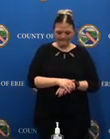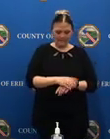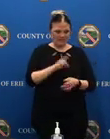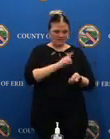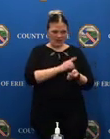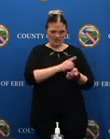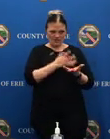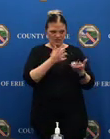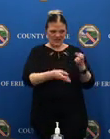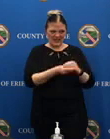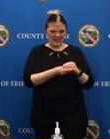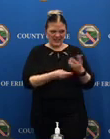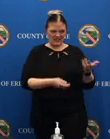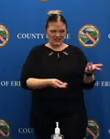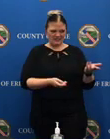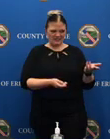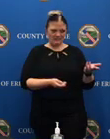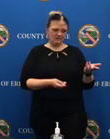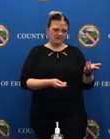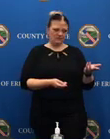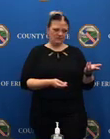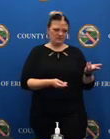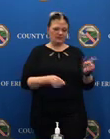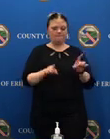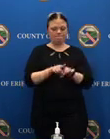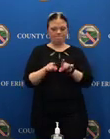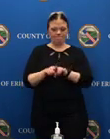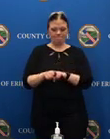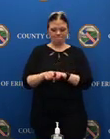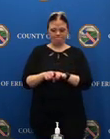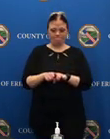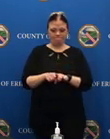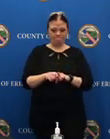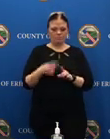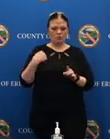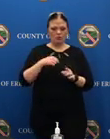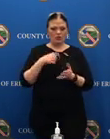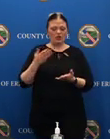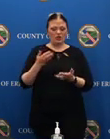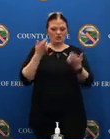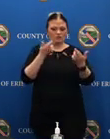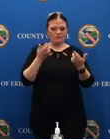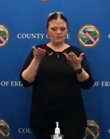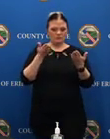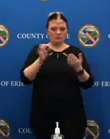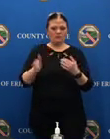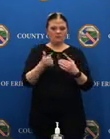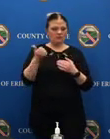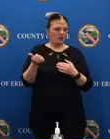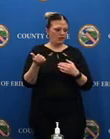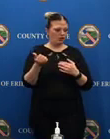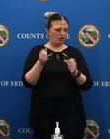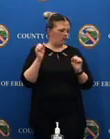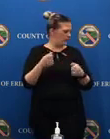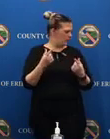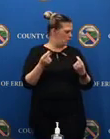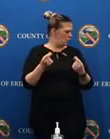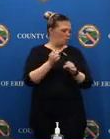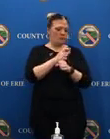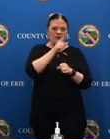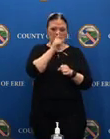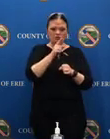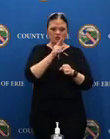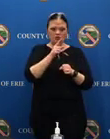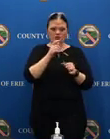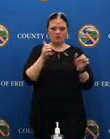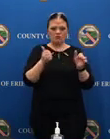Doctor, you want to add anything to that? Yeah, also we also recommend another thing they can do is make sure that they stay away